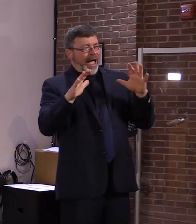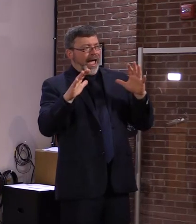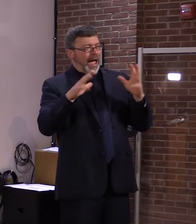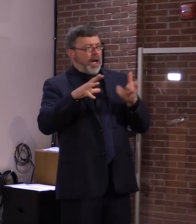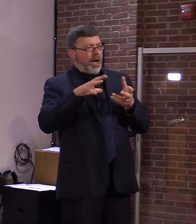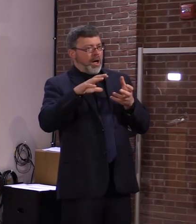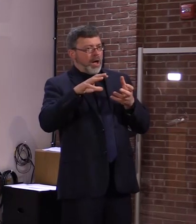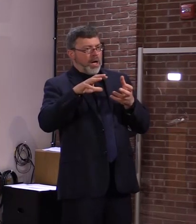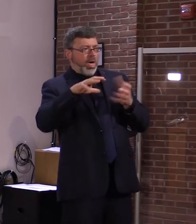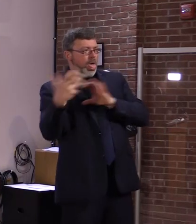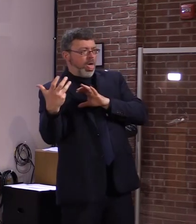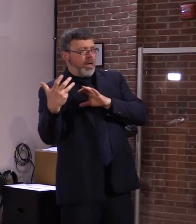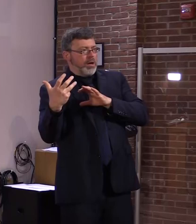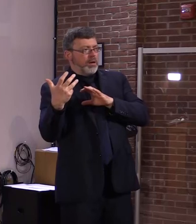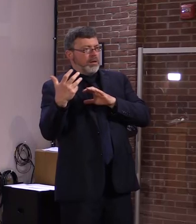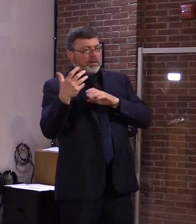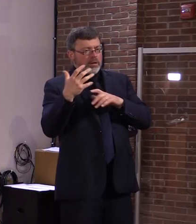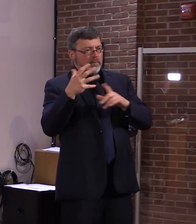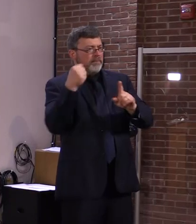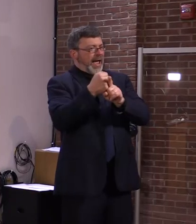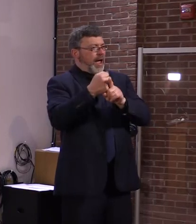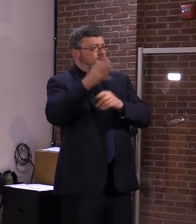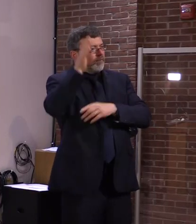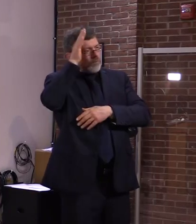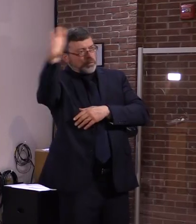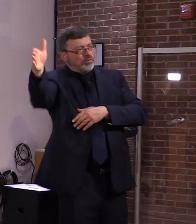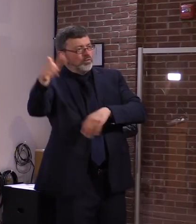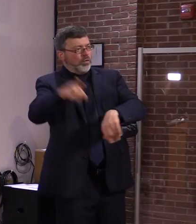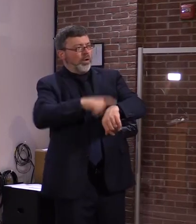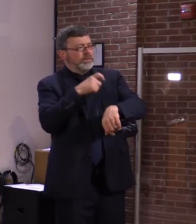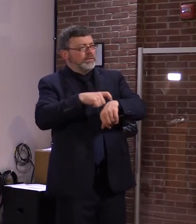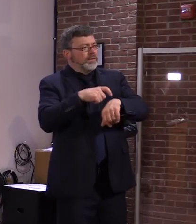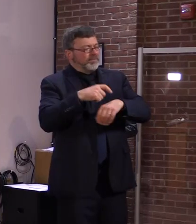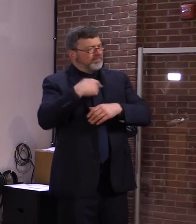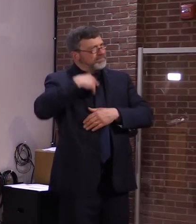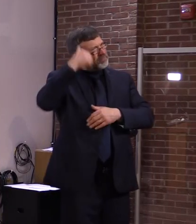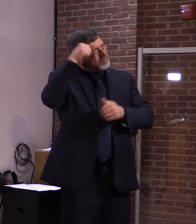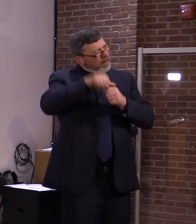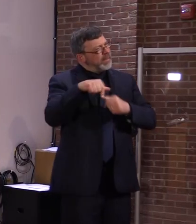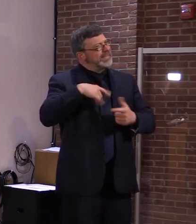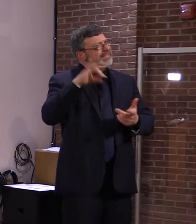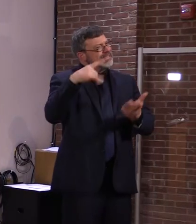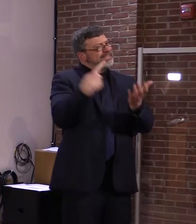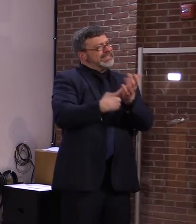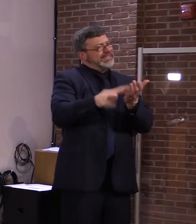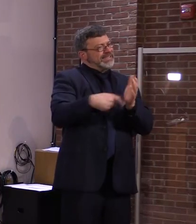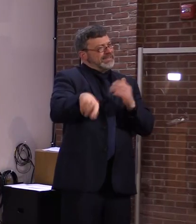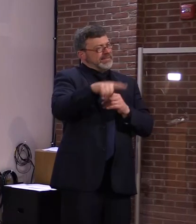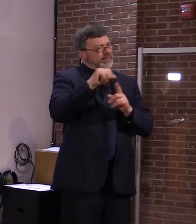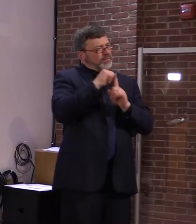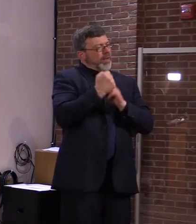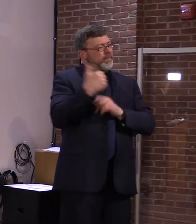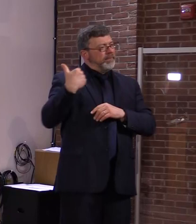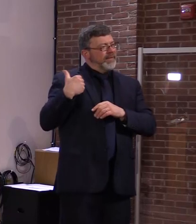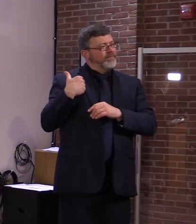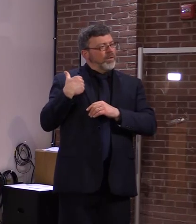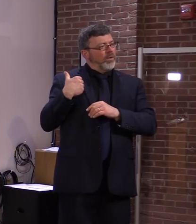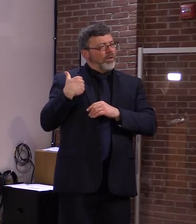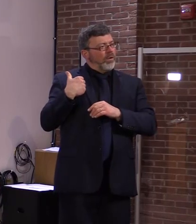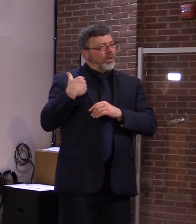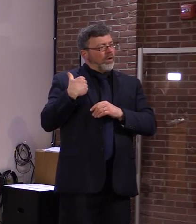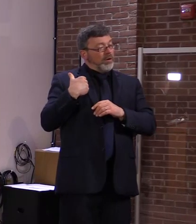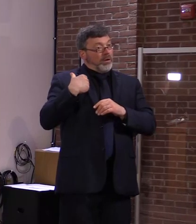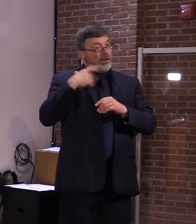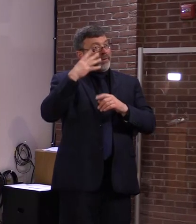future. But I do remember we've had this conversation, and I think it goes beyond just breweries. I think it